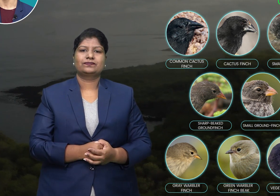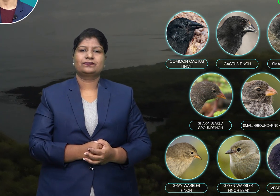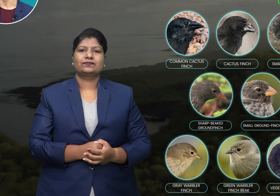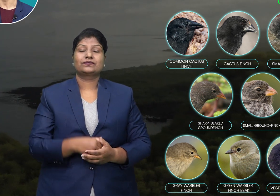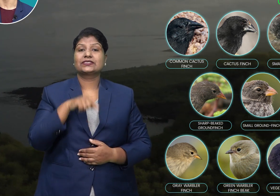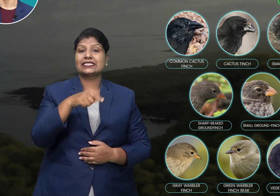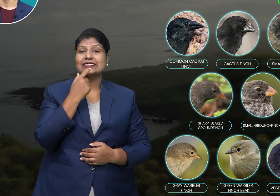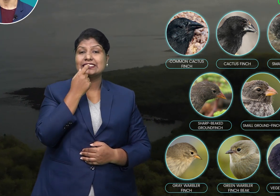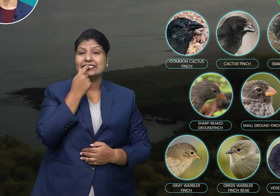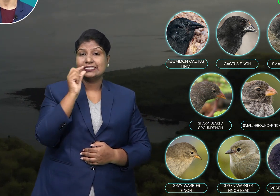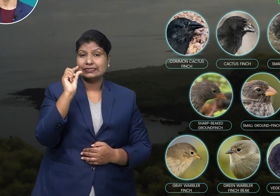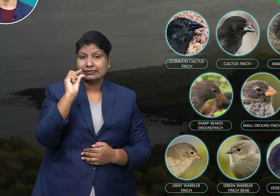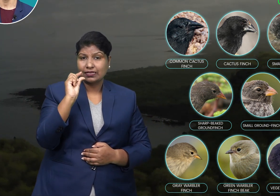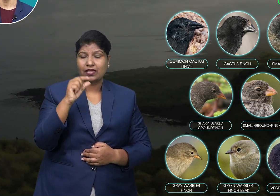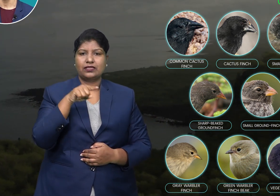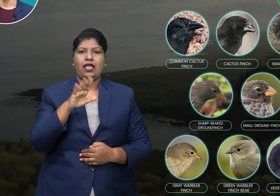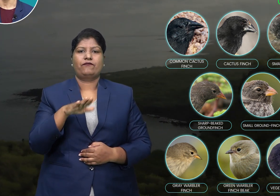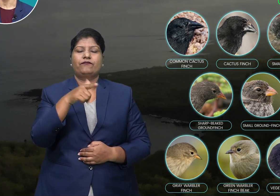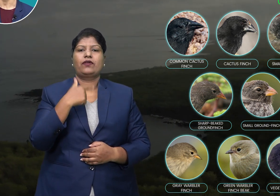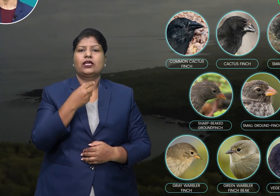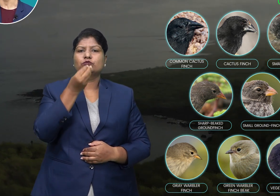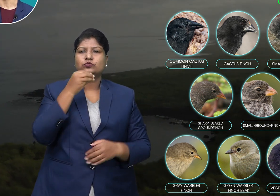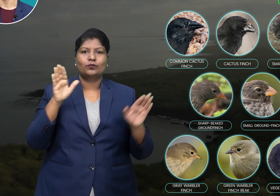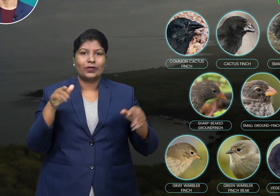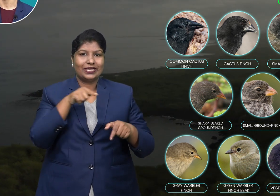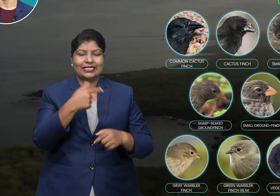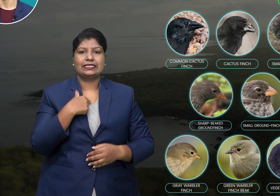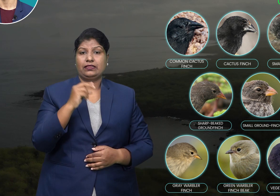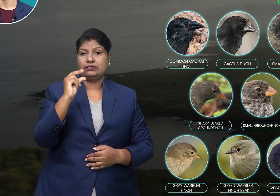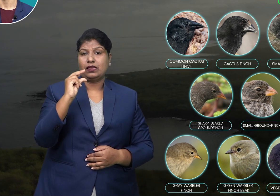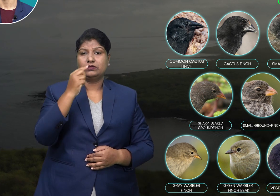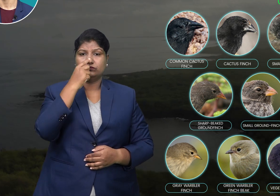The seed eaters have thick and heavy beaks.